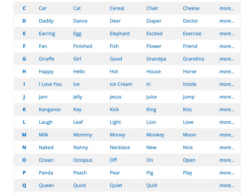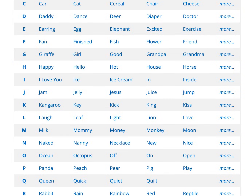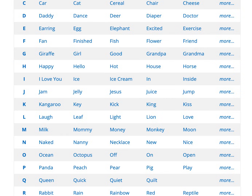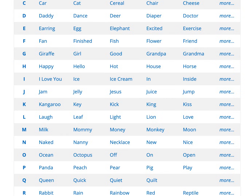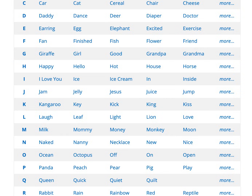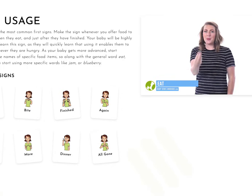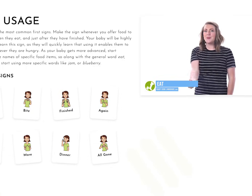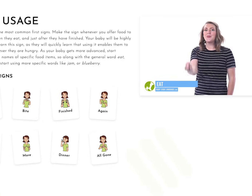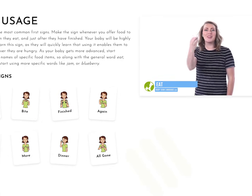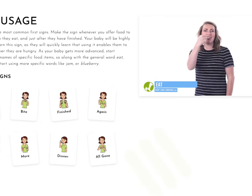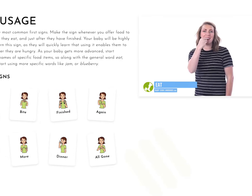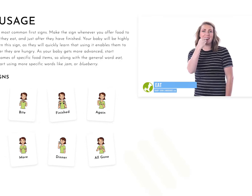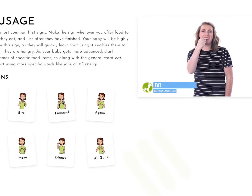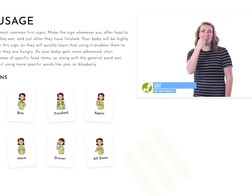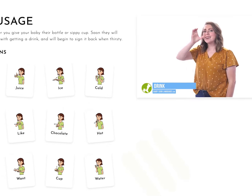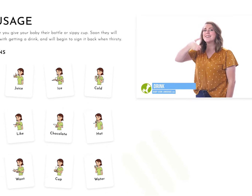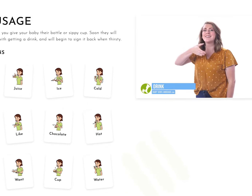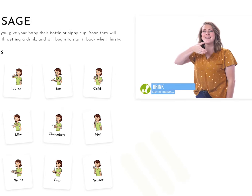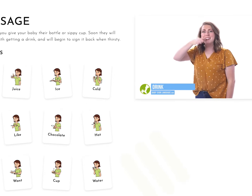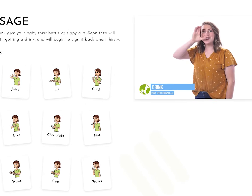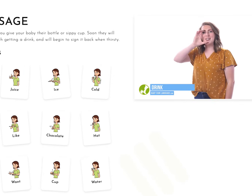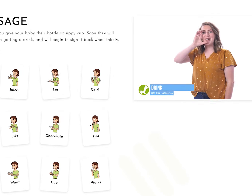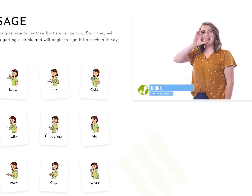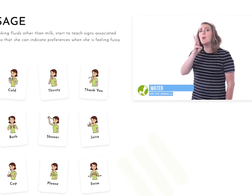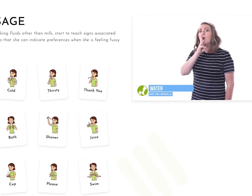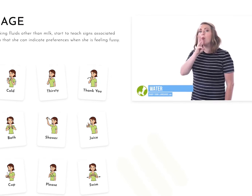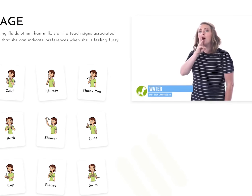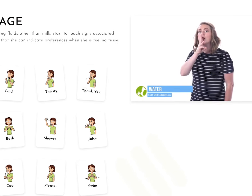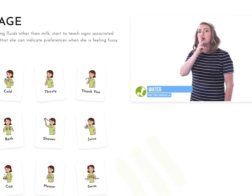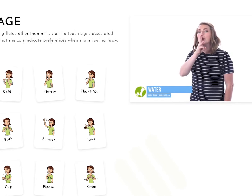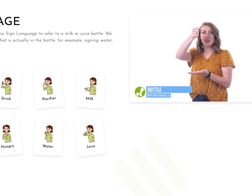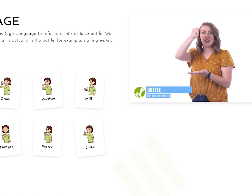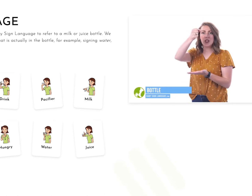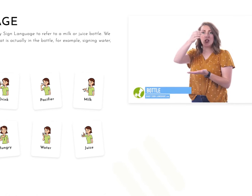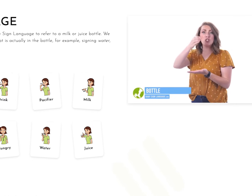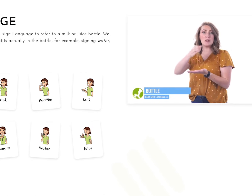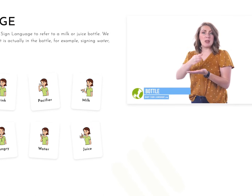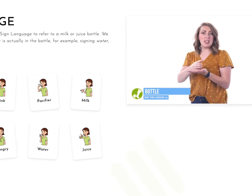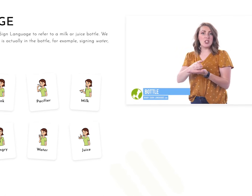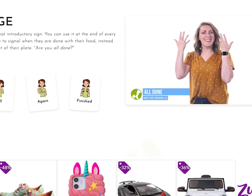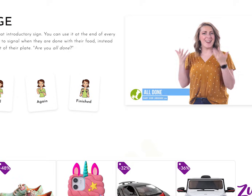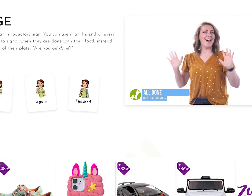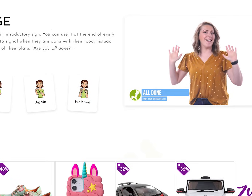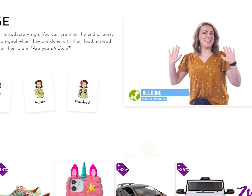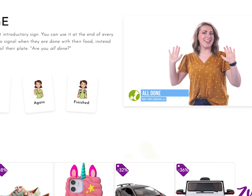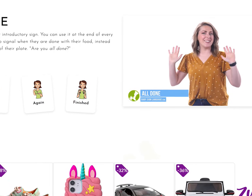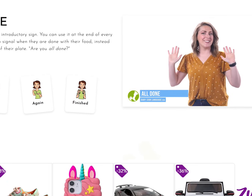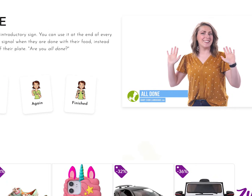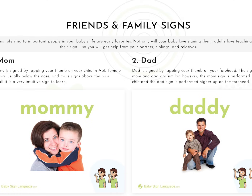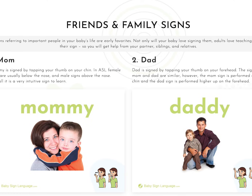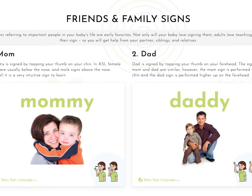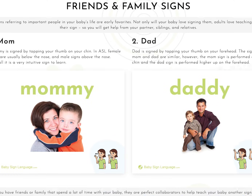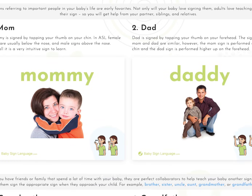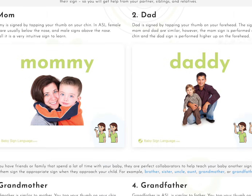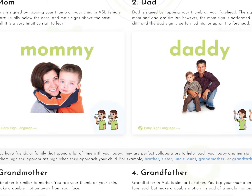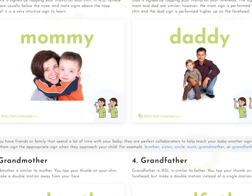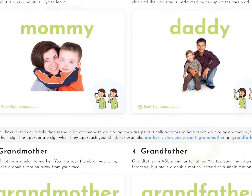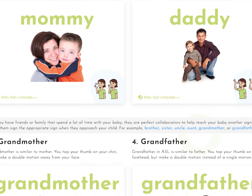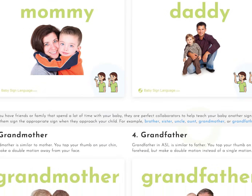over 1,000 signs and flashcards you might want to use with your baby. You can pick and choose the next few words you would like